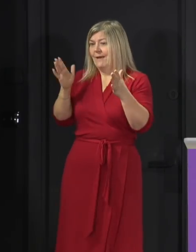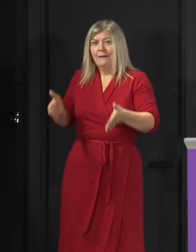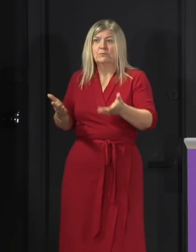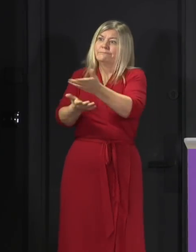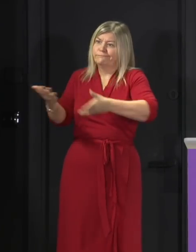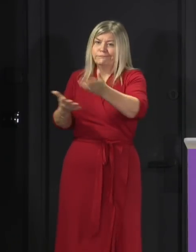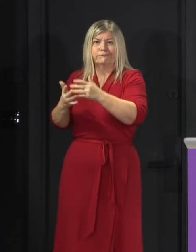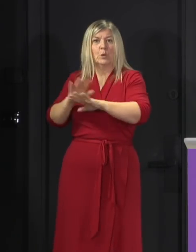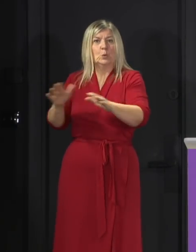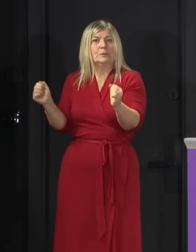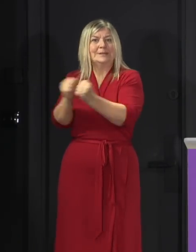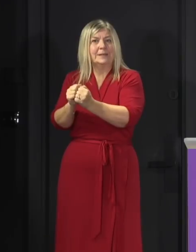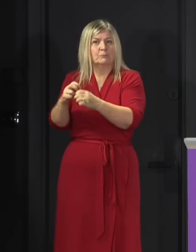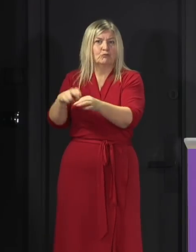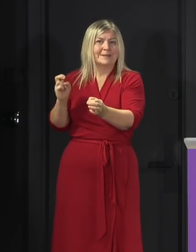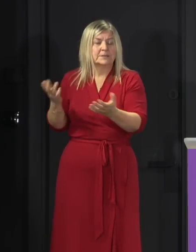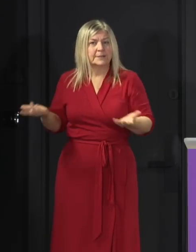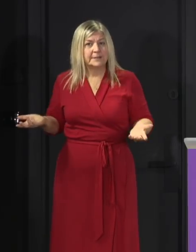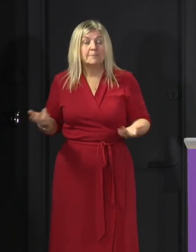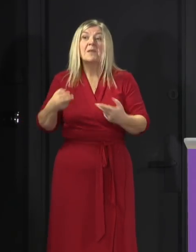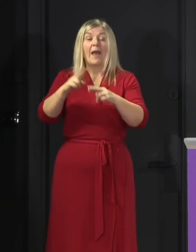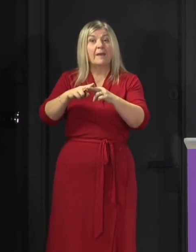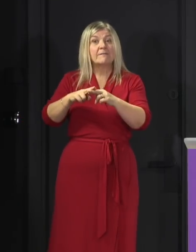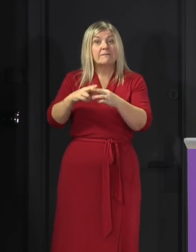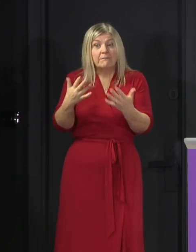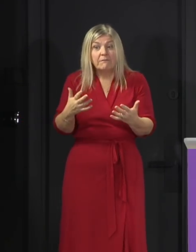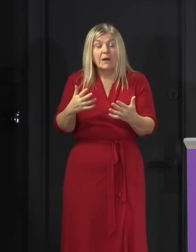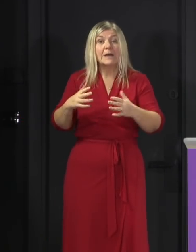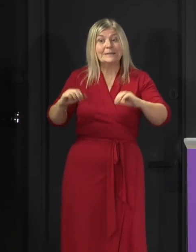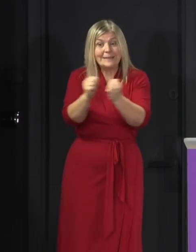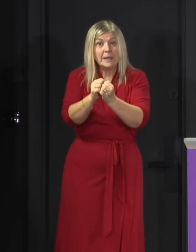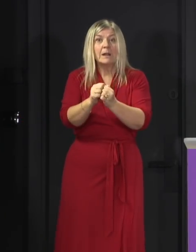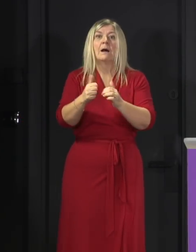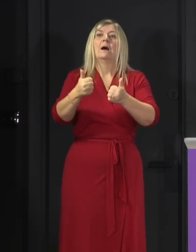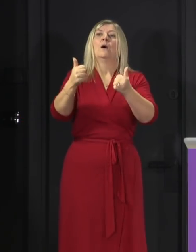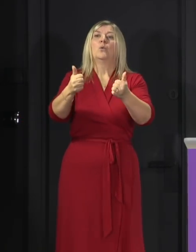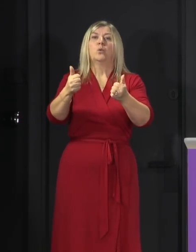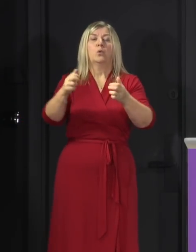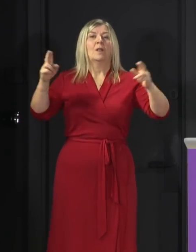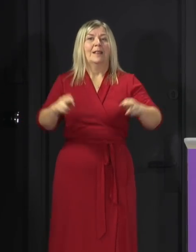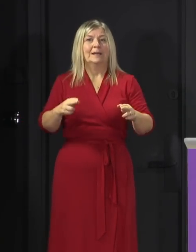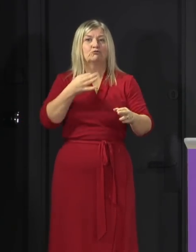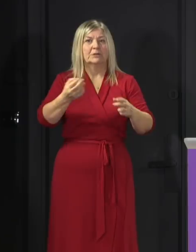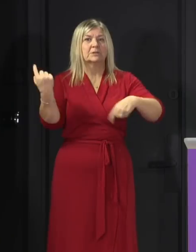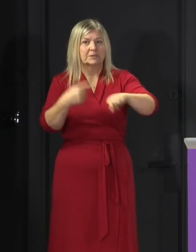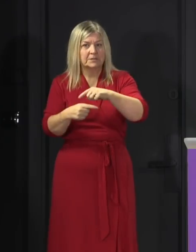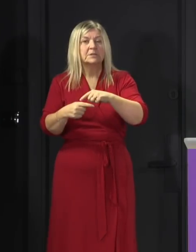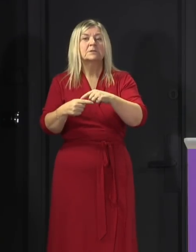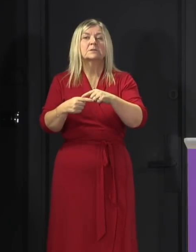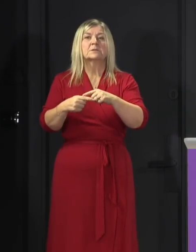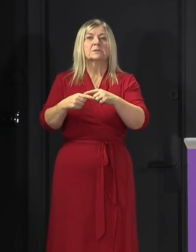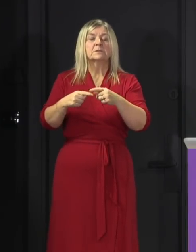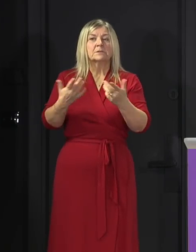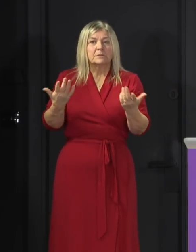in. And, while if a deal is struck, it might mitigate some of those impacts, unfortunately it's not going to take them away